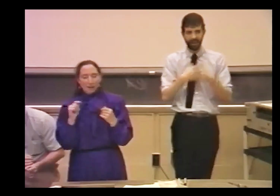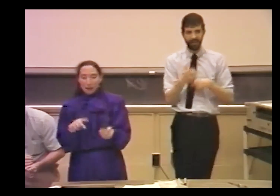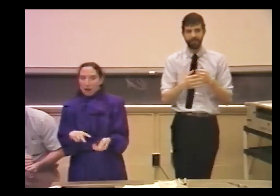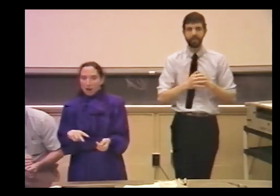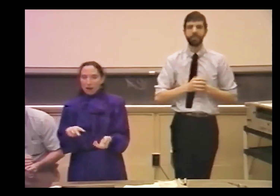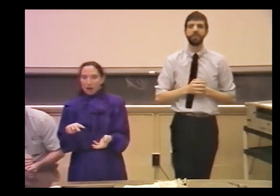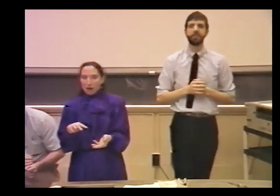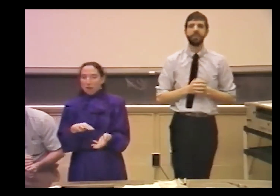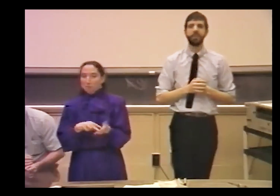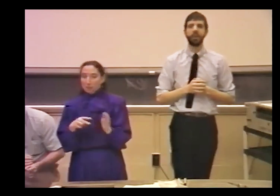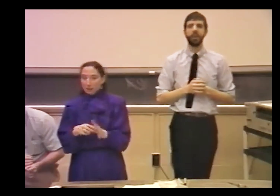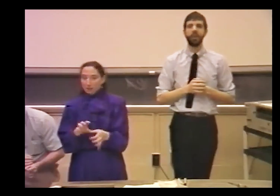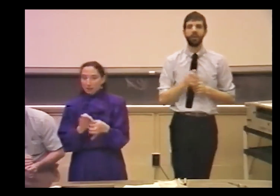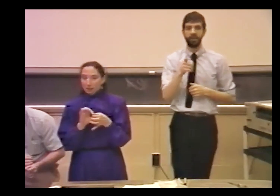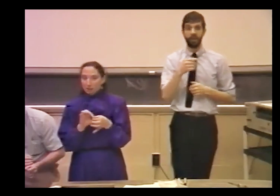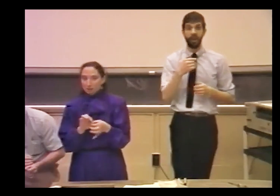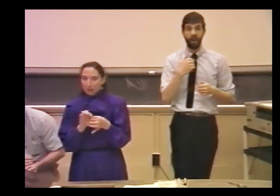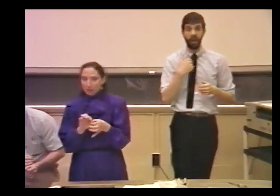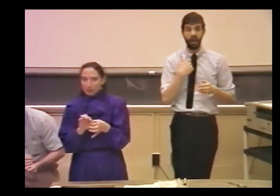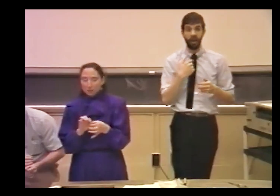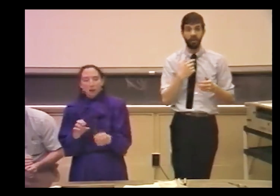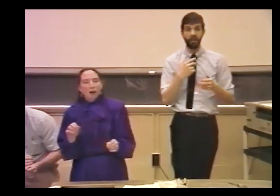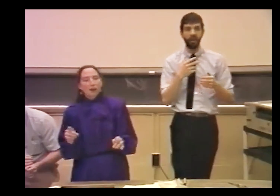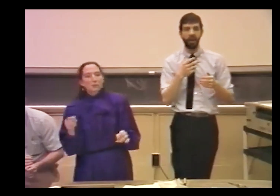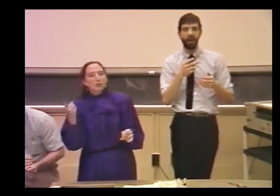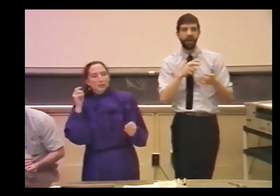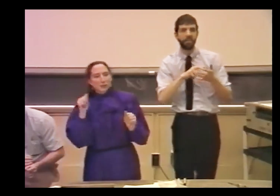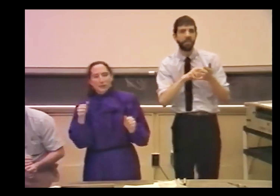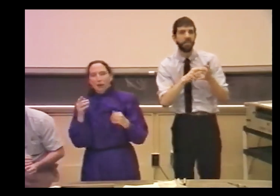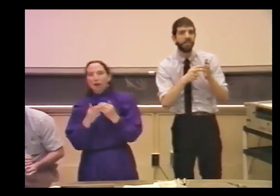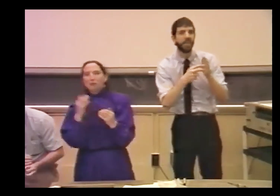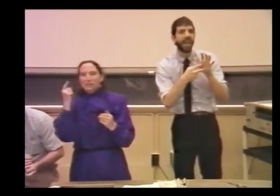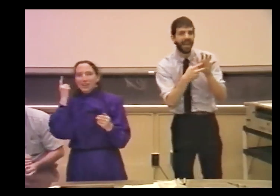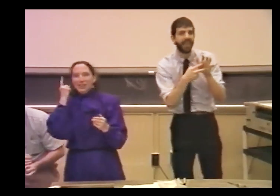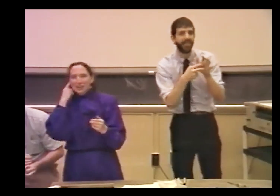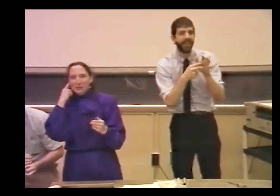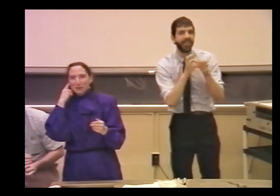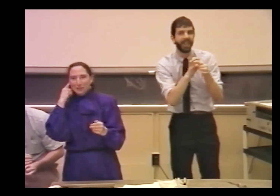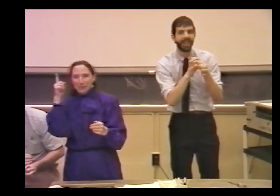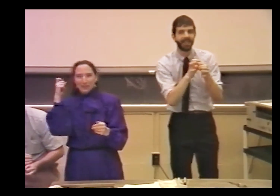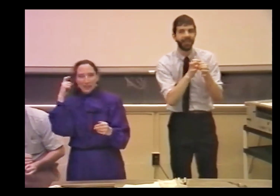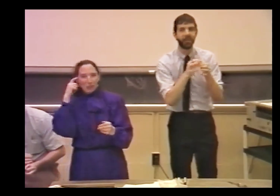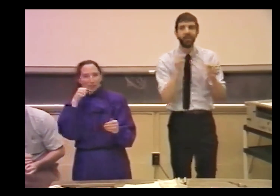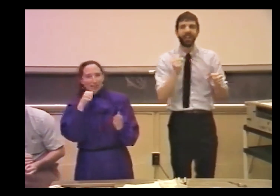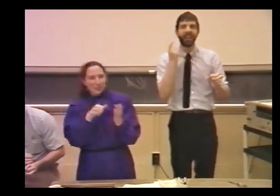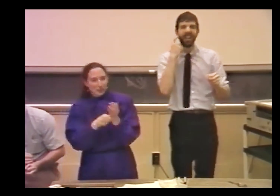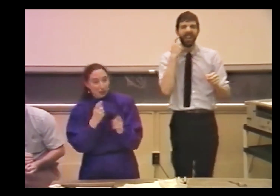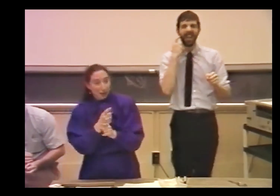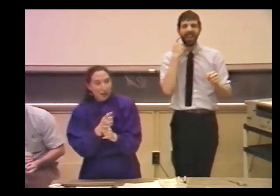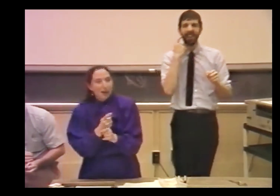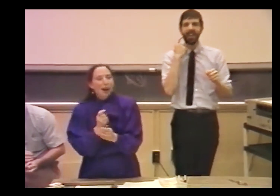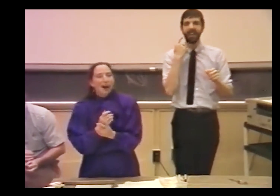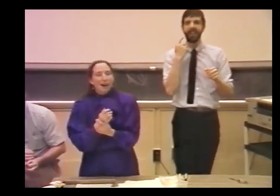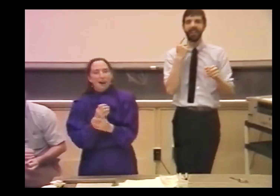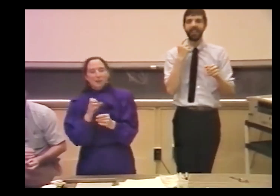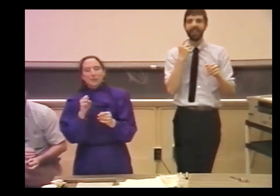a meaningful relationship. Okay, I mean, you can almost hear the capital letters, right?